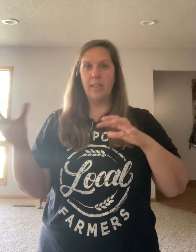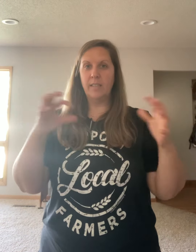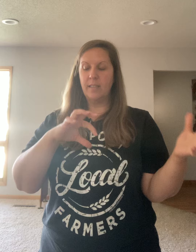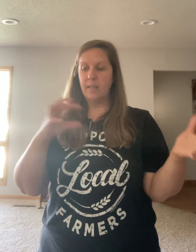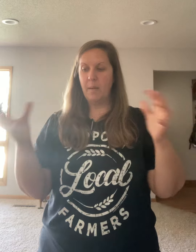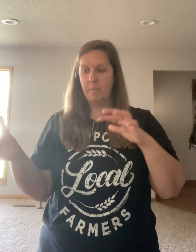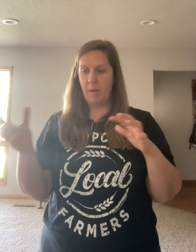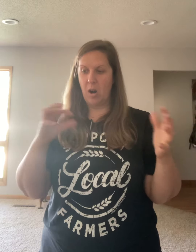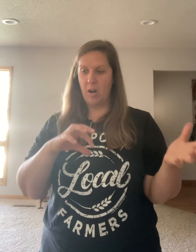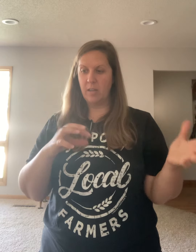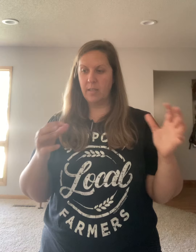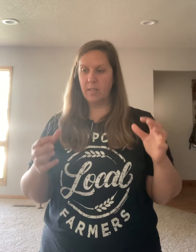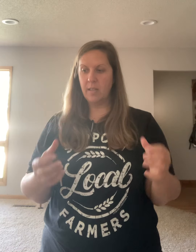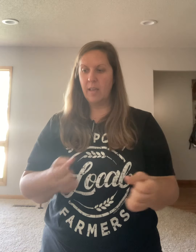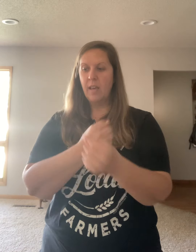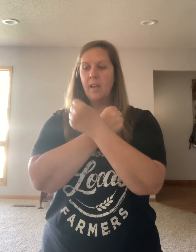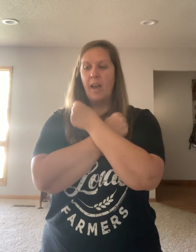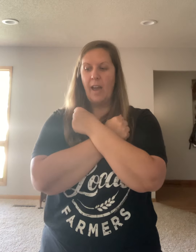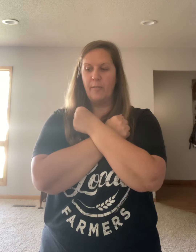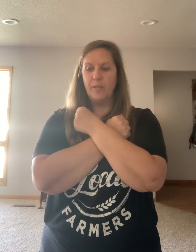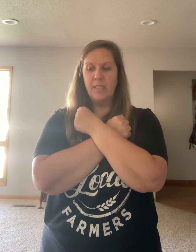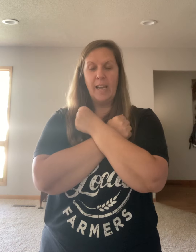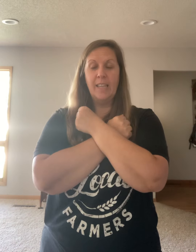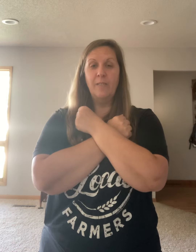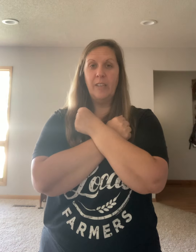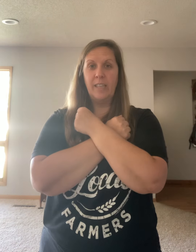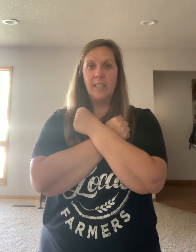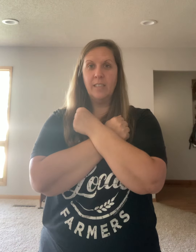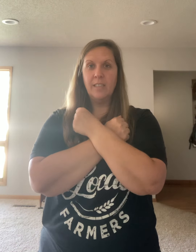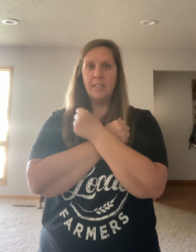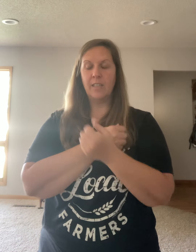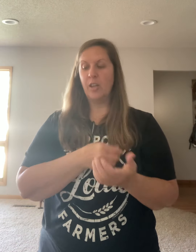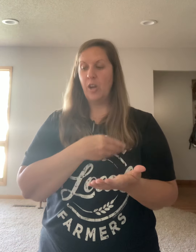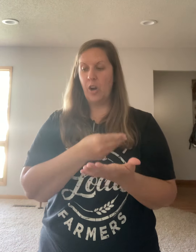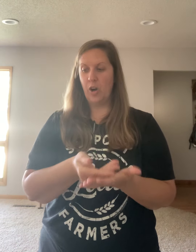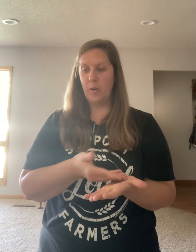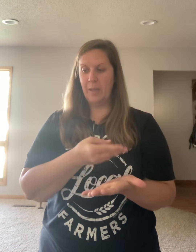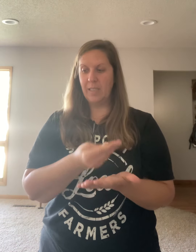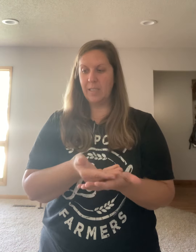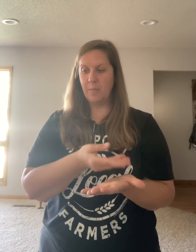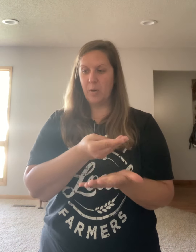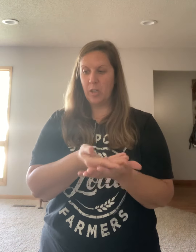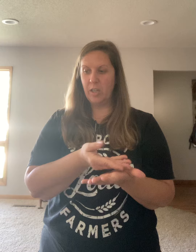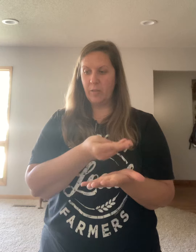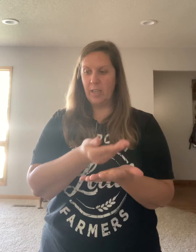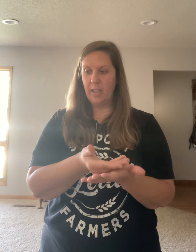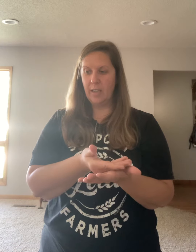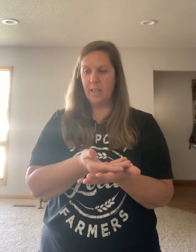Aries, Mars, Aphrodite, Venus, Hermes, Mercury,